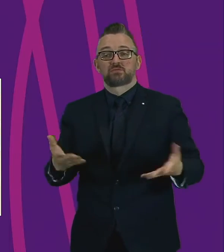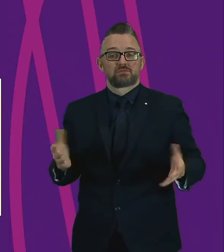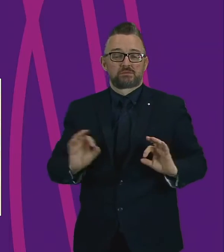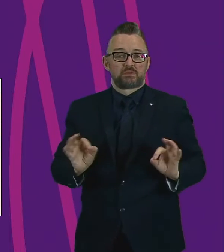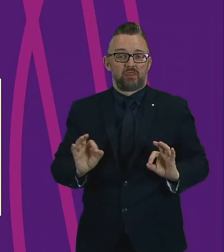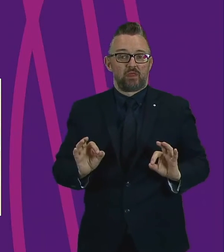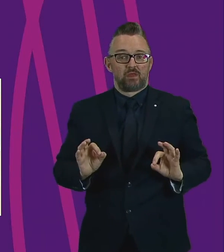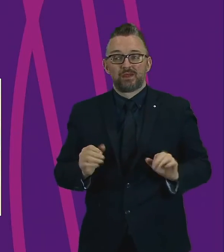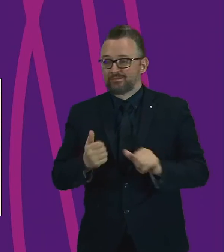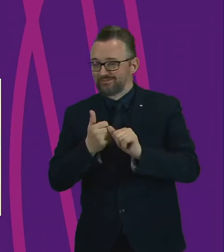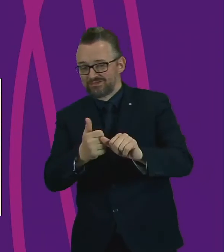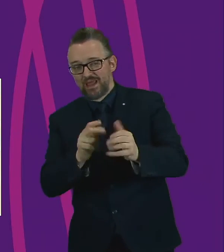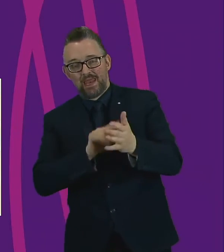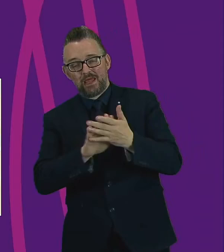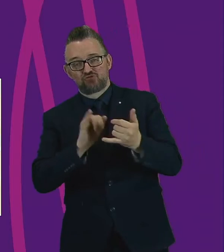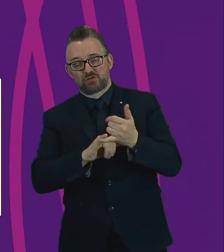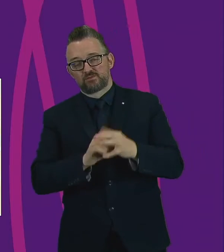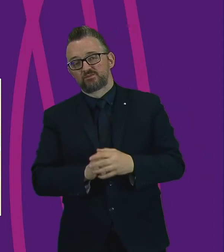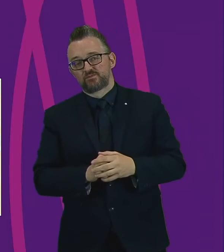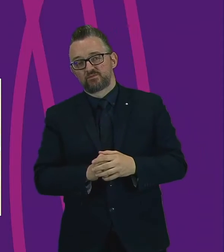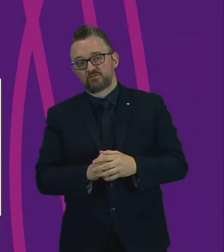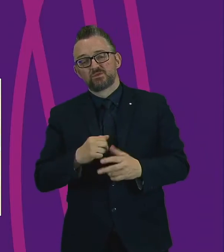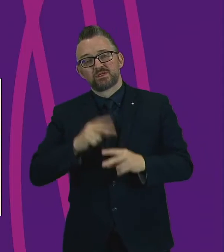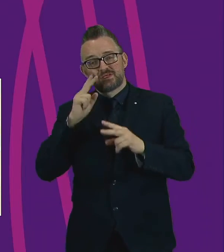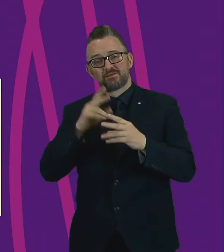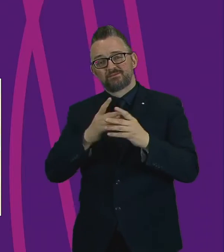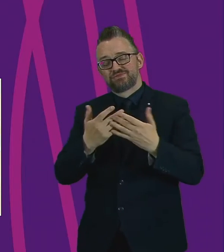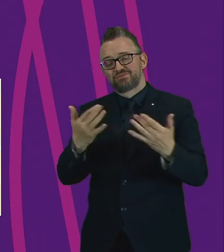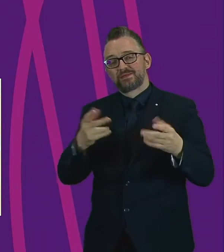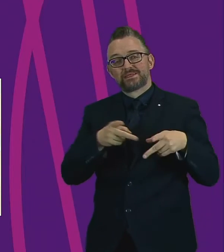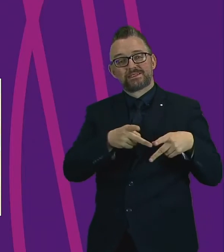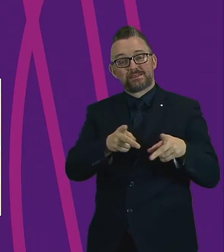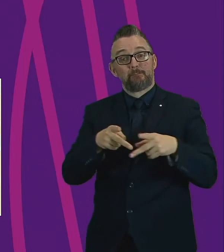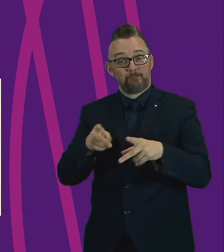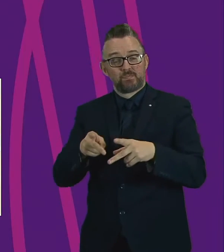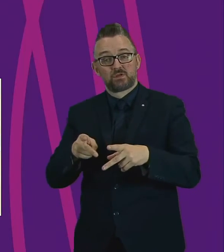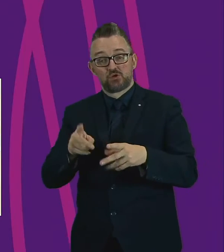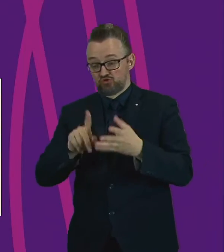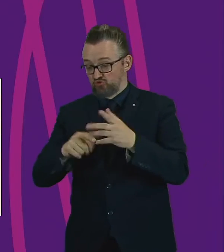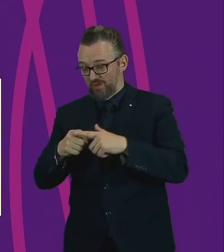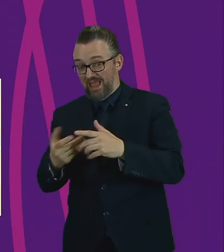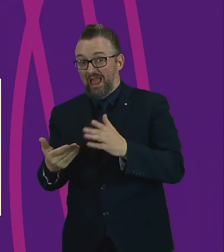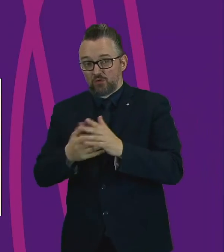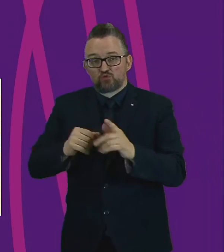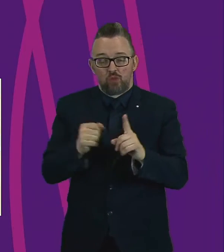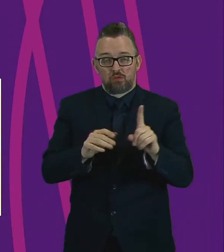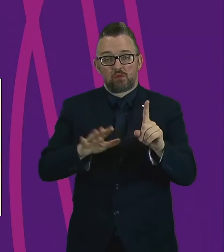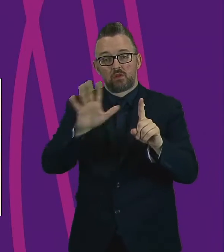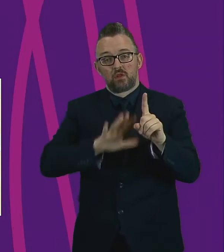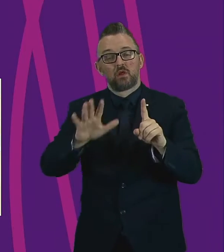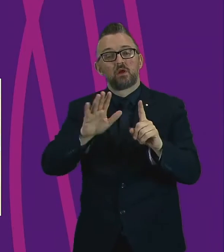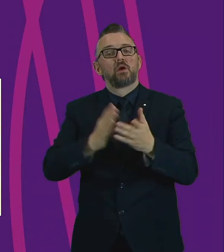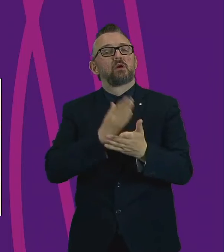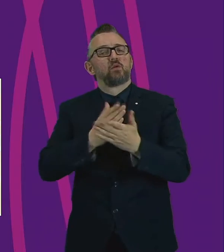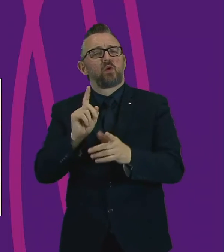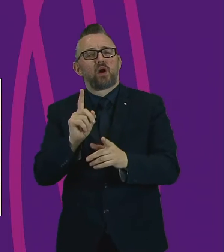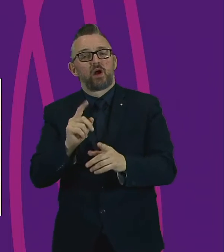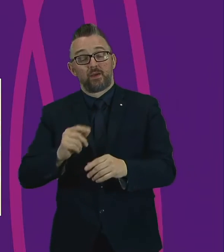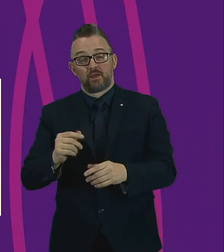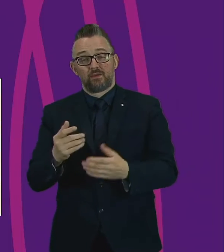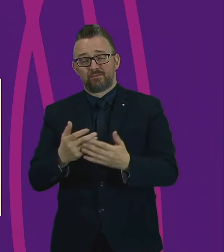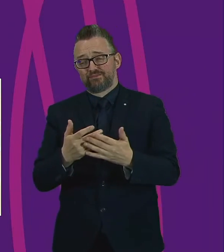of our NHS. And we've seen the creation of a series of schemes at both UK and Scottish level, which has ensured that thousands of businesses have